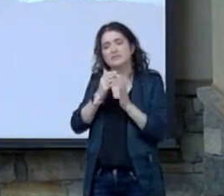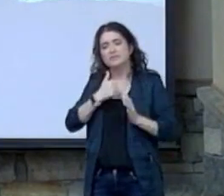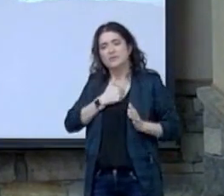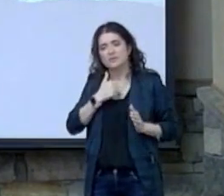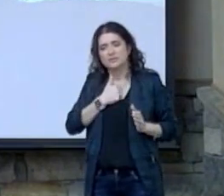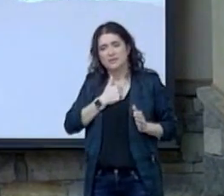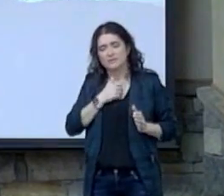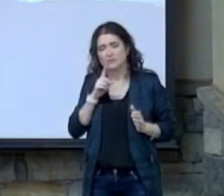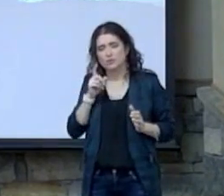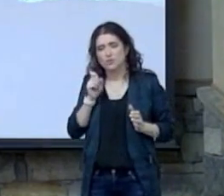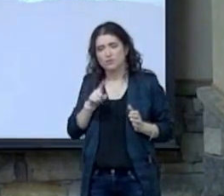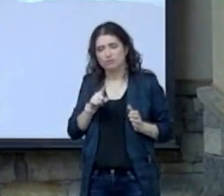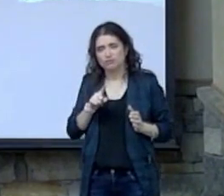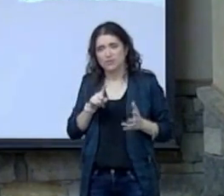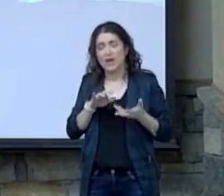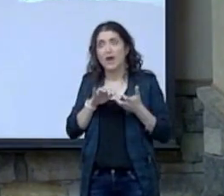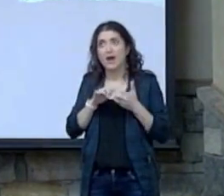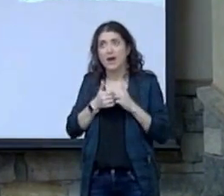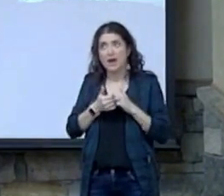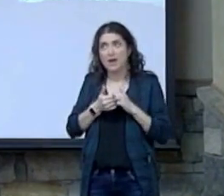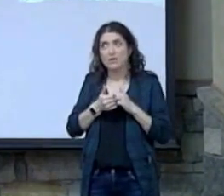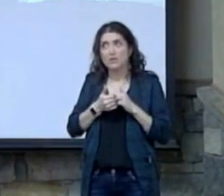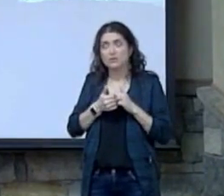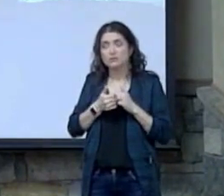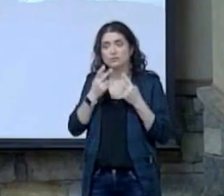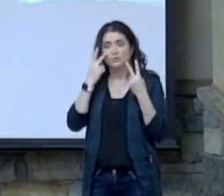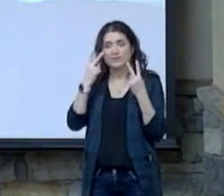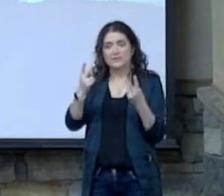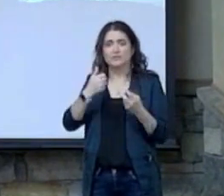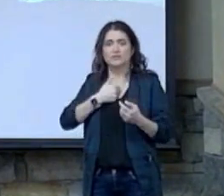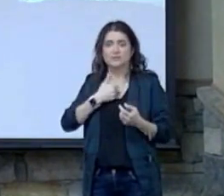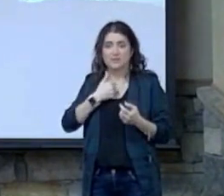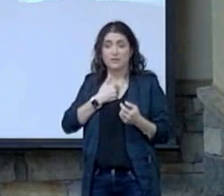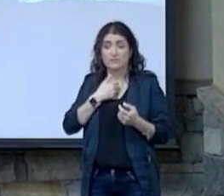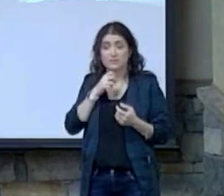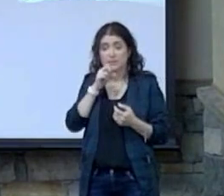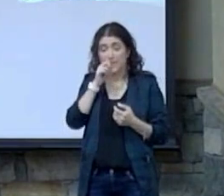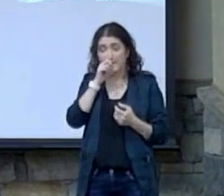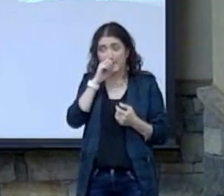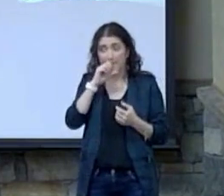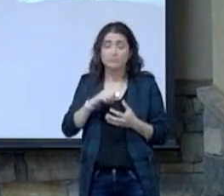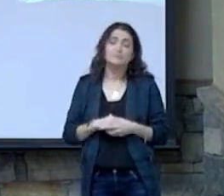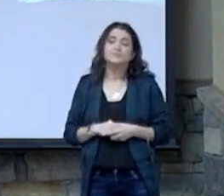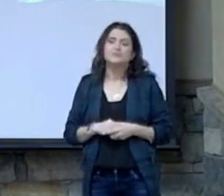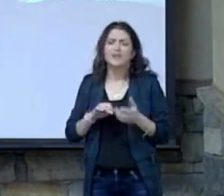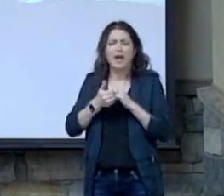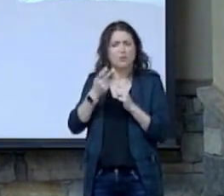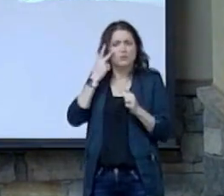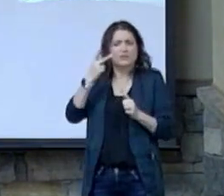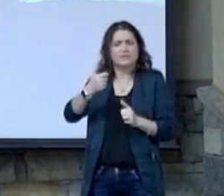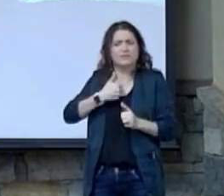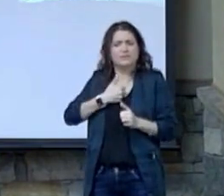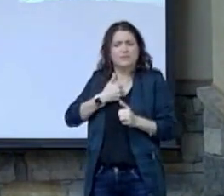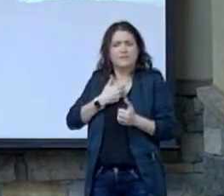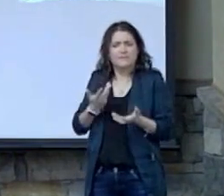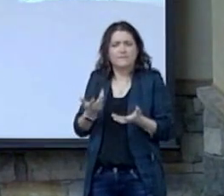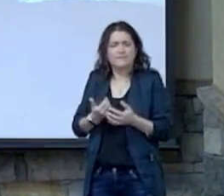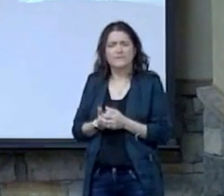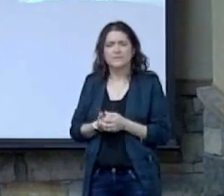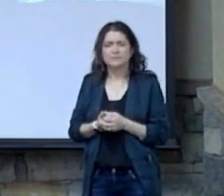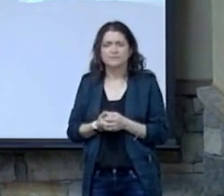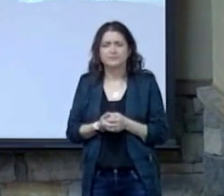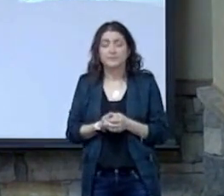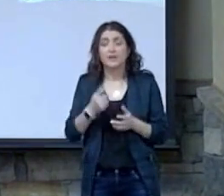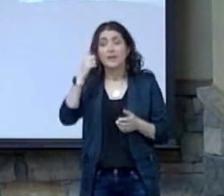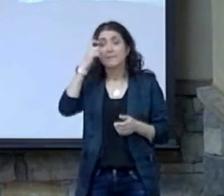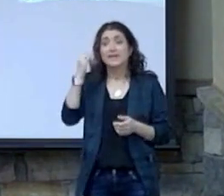question: how do we see ourselves? How do we see ourselves?